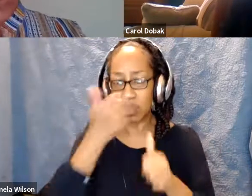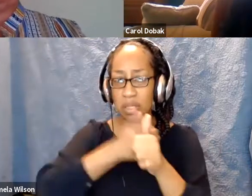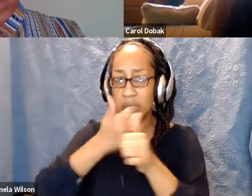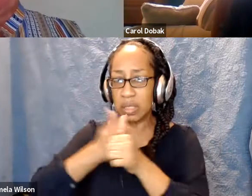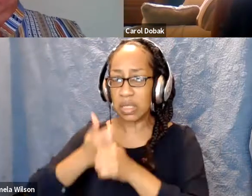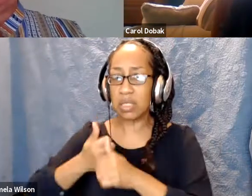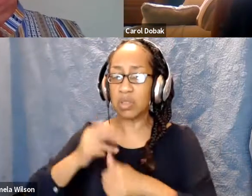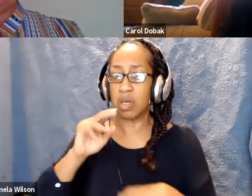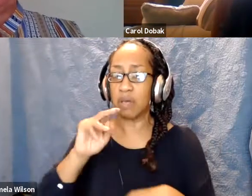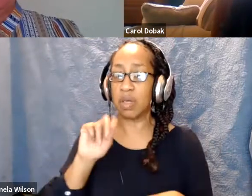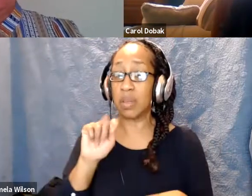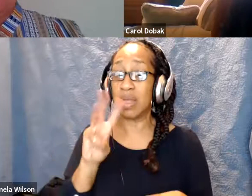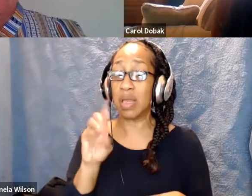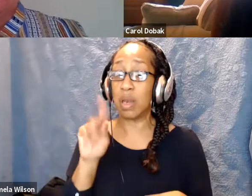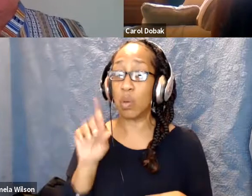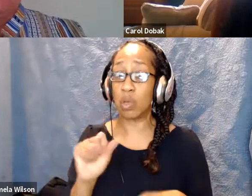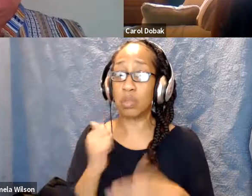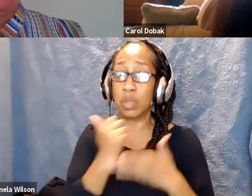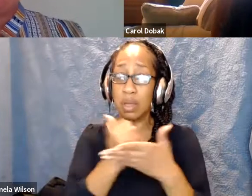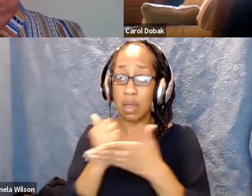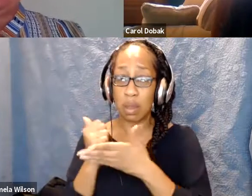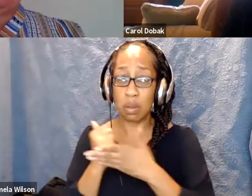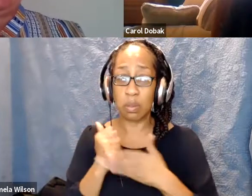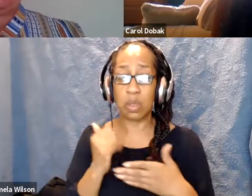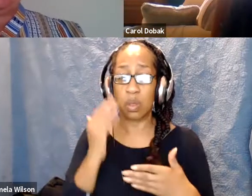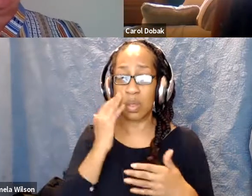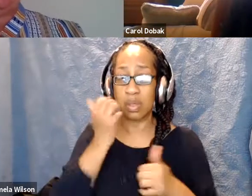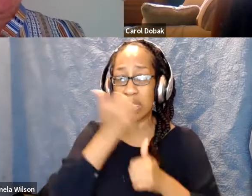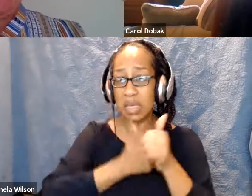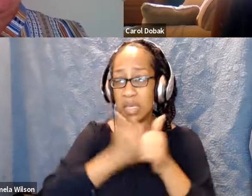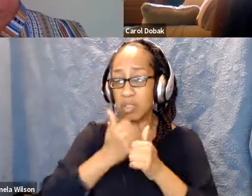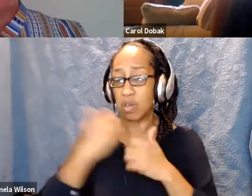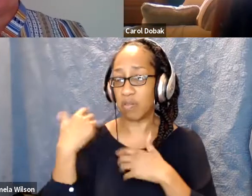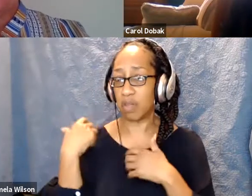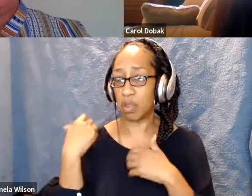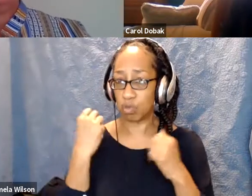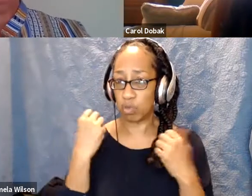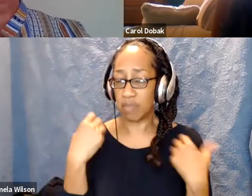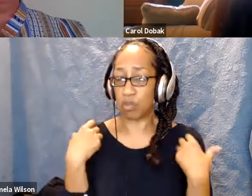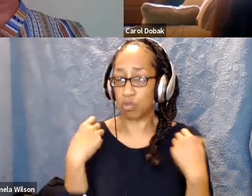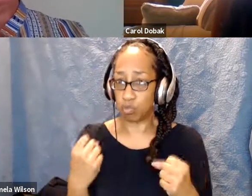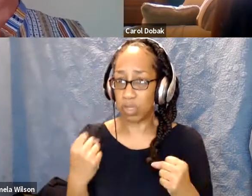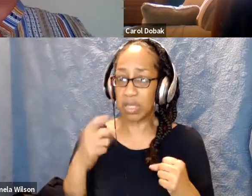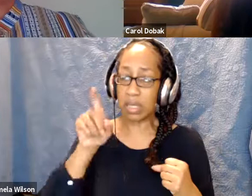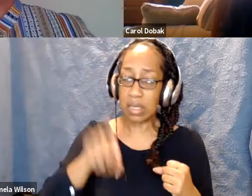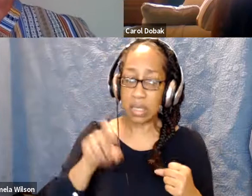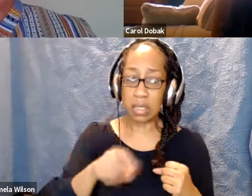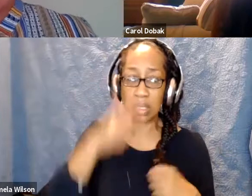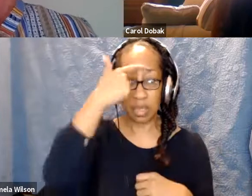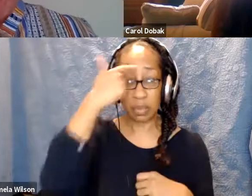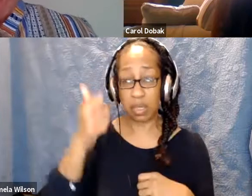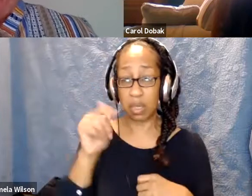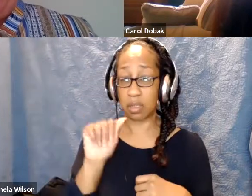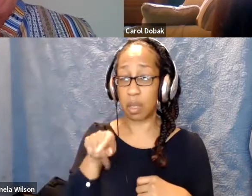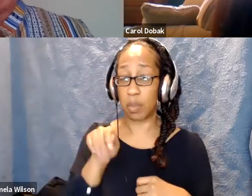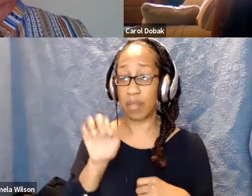can be consistent and helpful in recognizing each partner's strengths and areas of need. So because the April conference